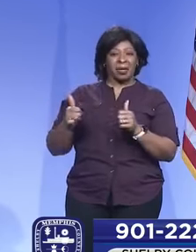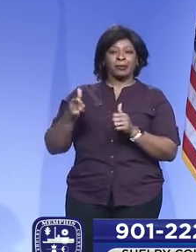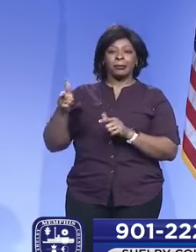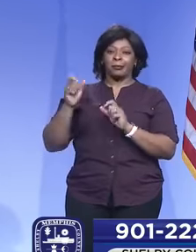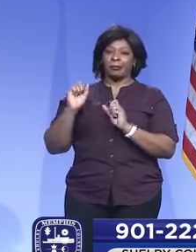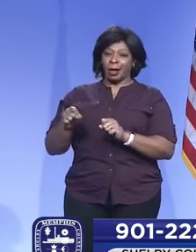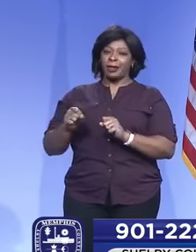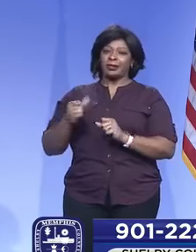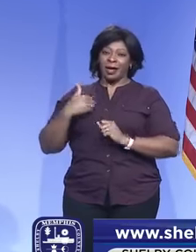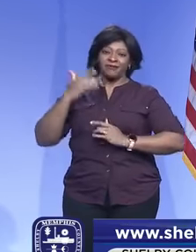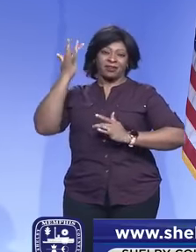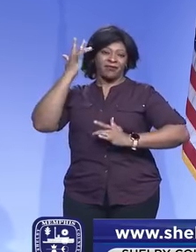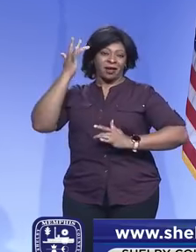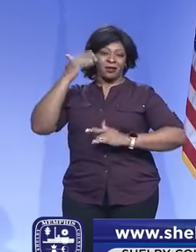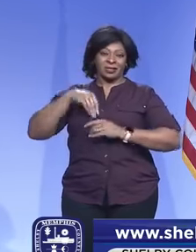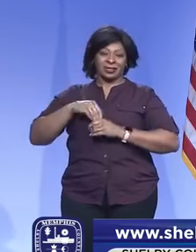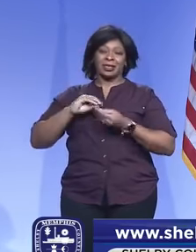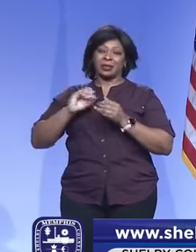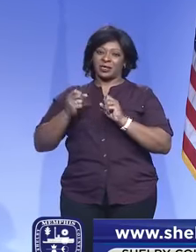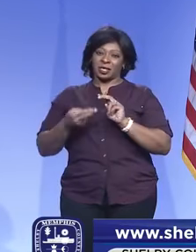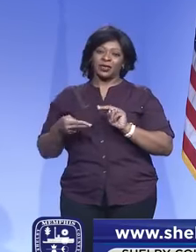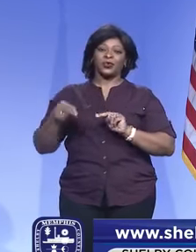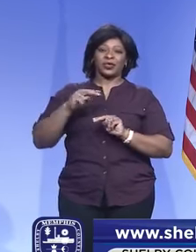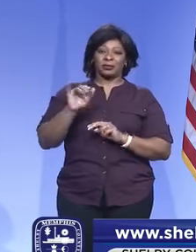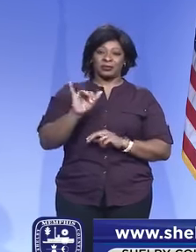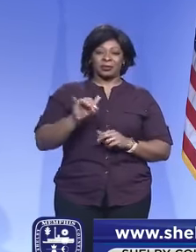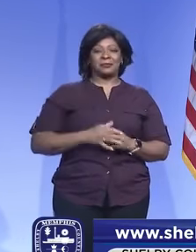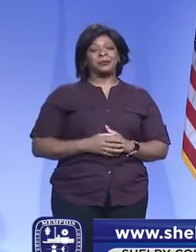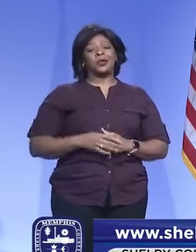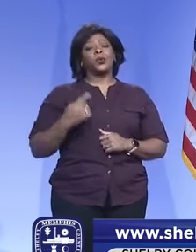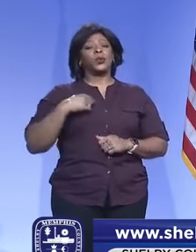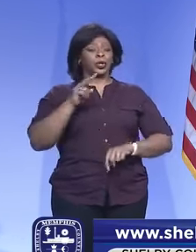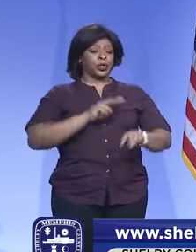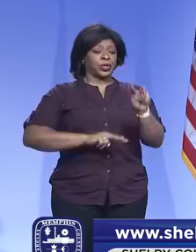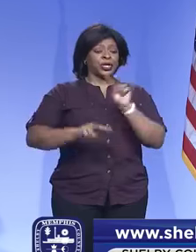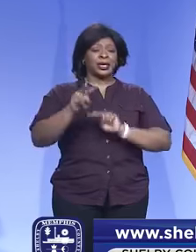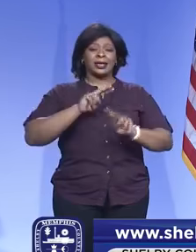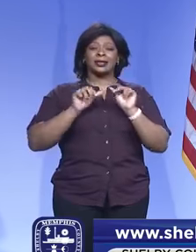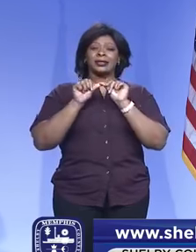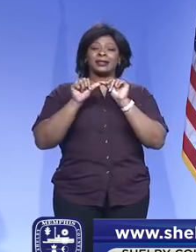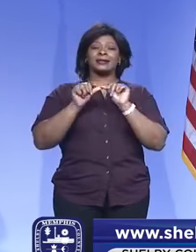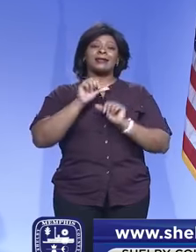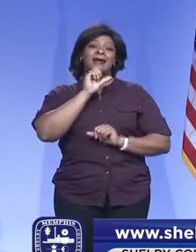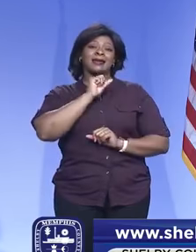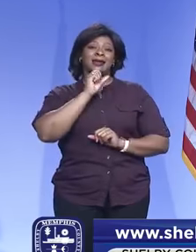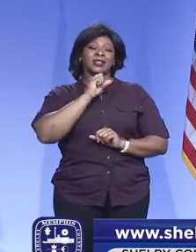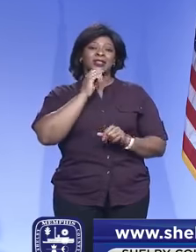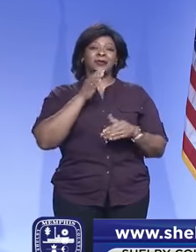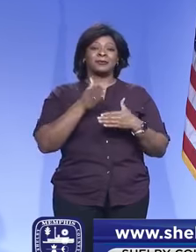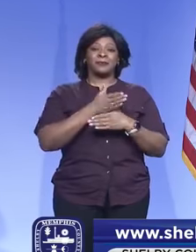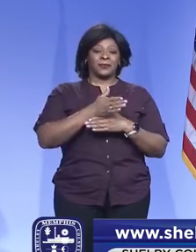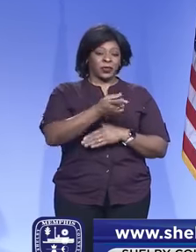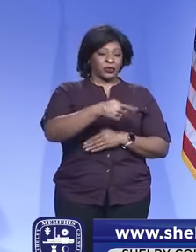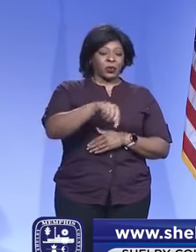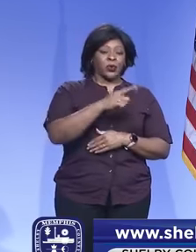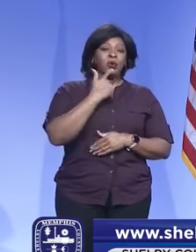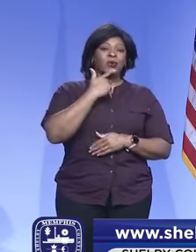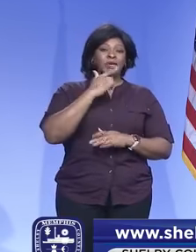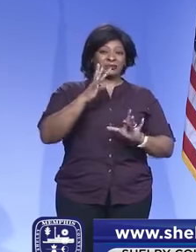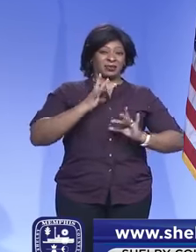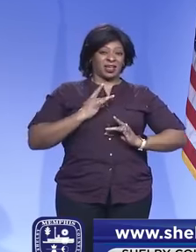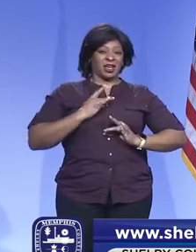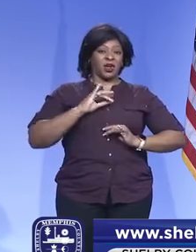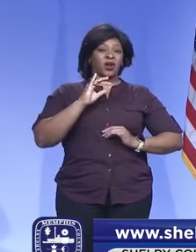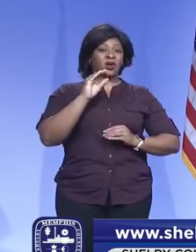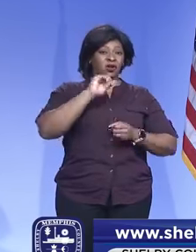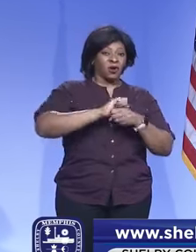number significantly. We continue to look at the ages of those who are infected with